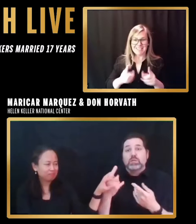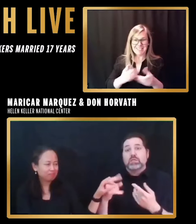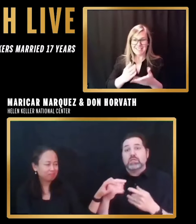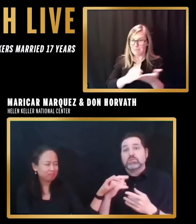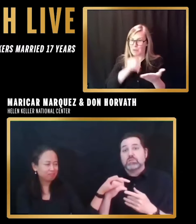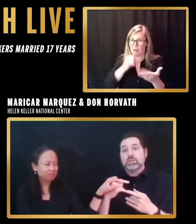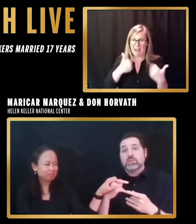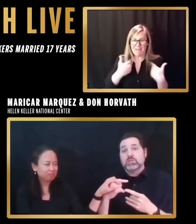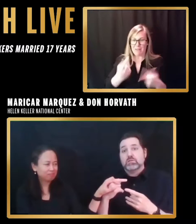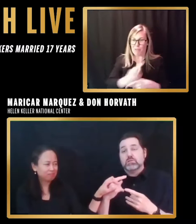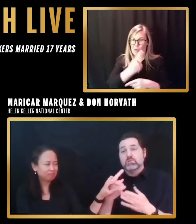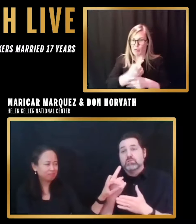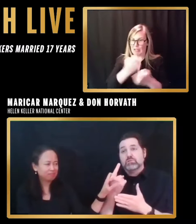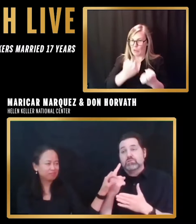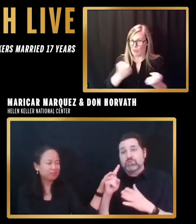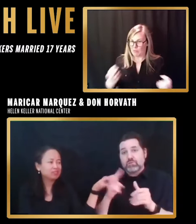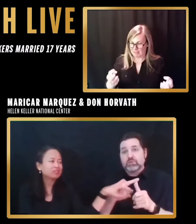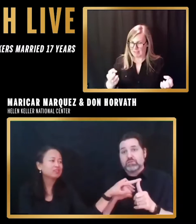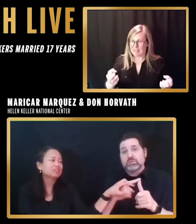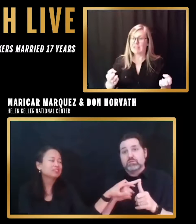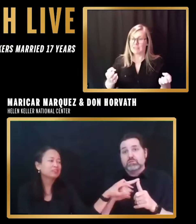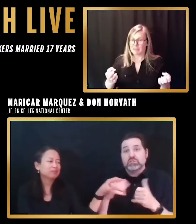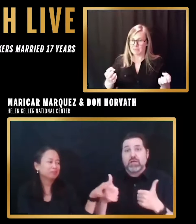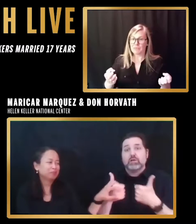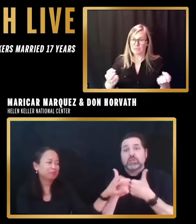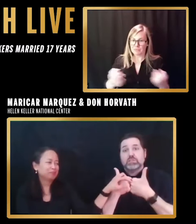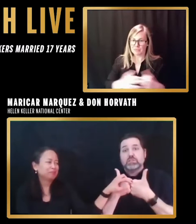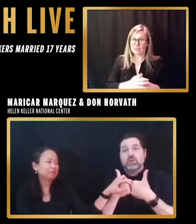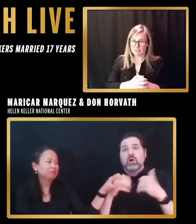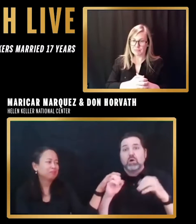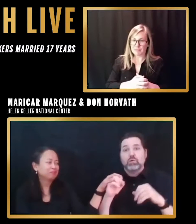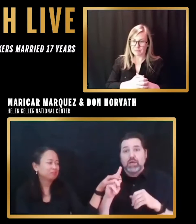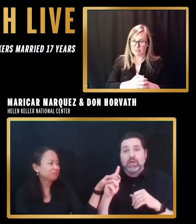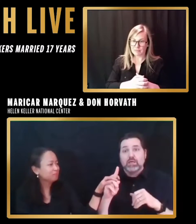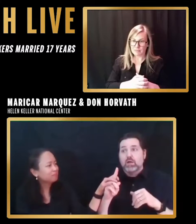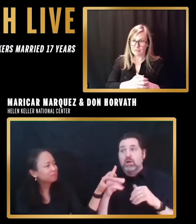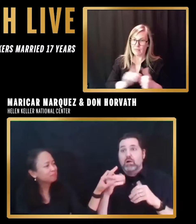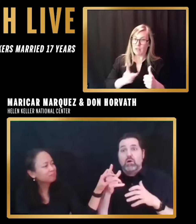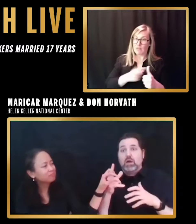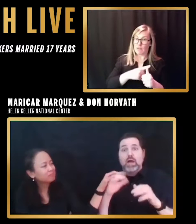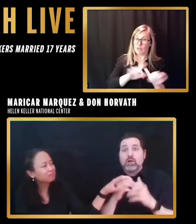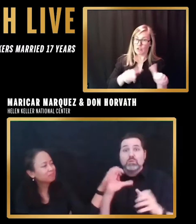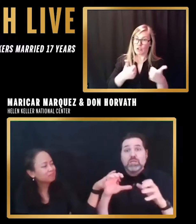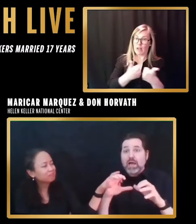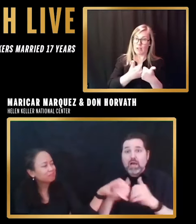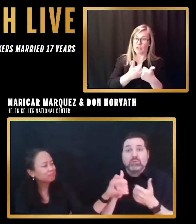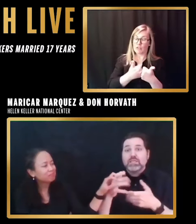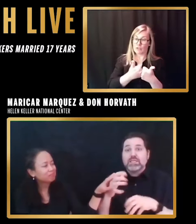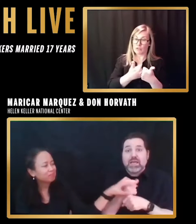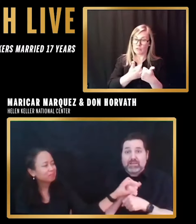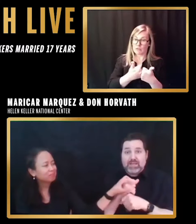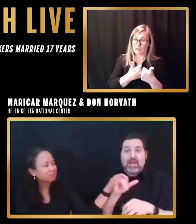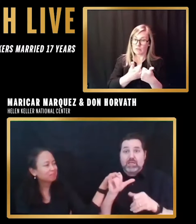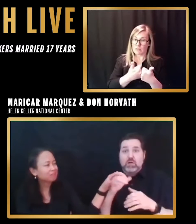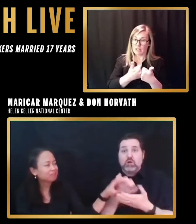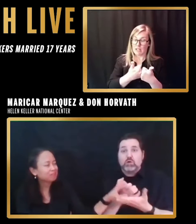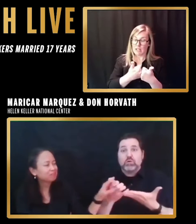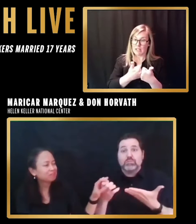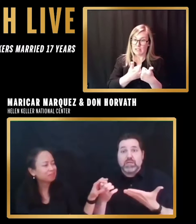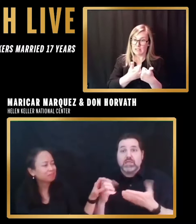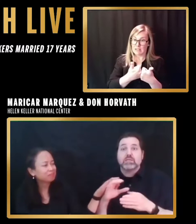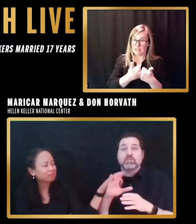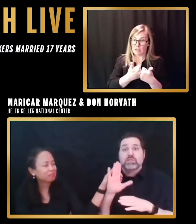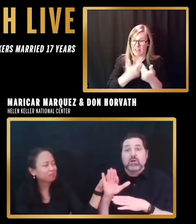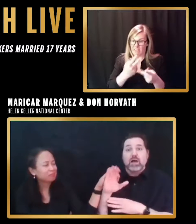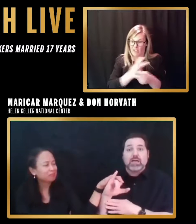So the first challenge is, okay, how do we get that